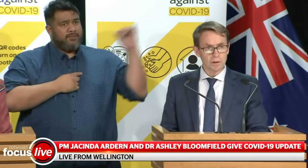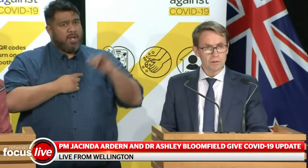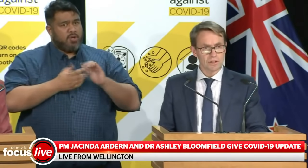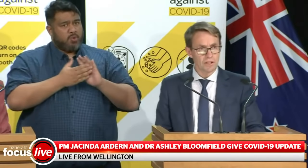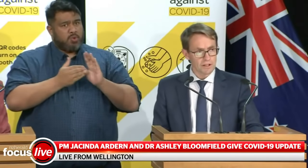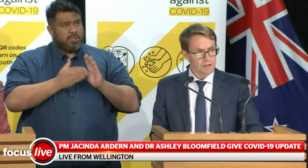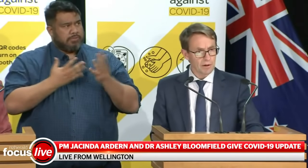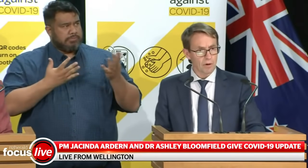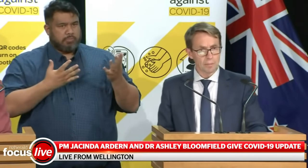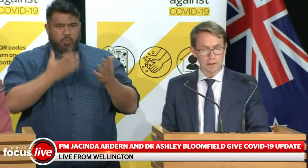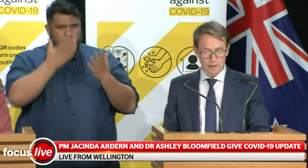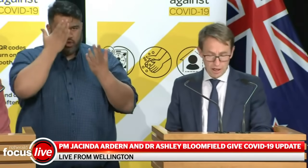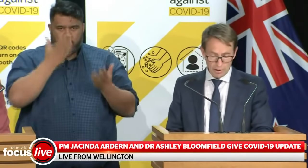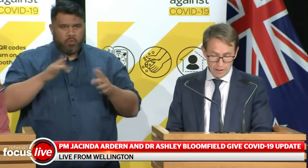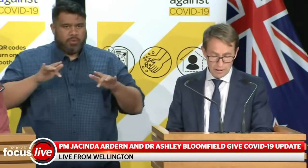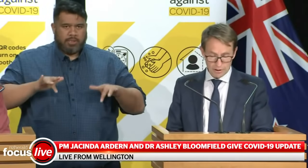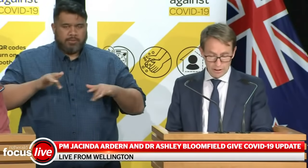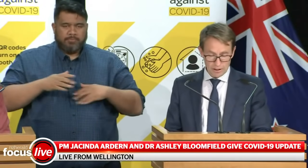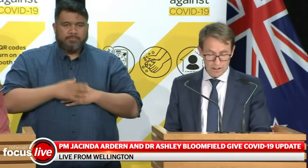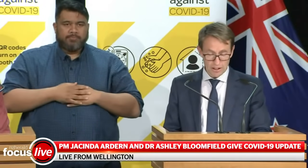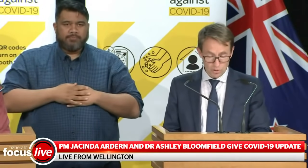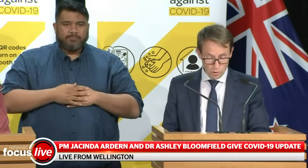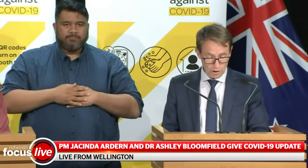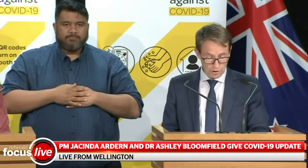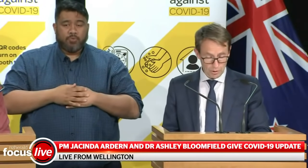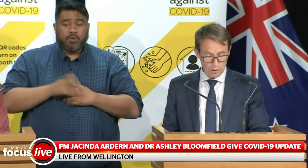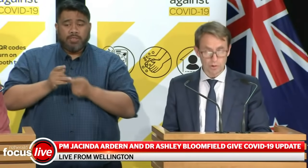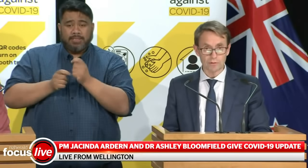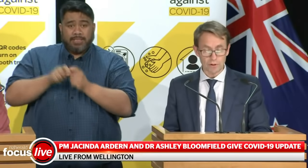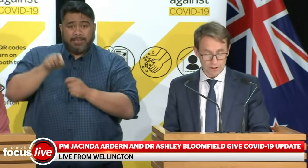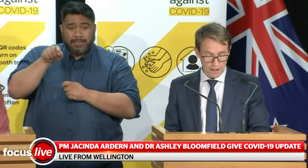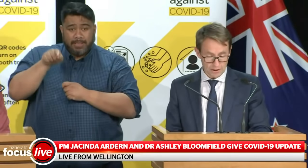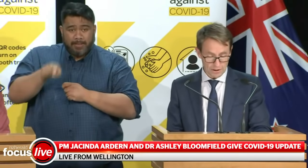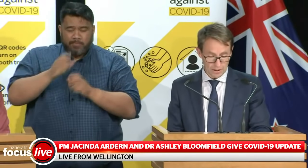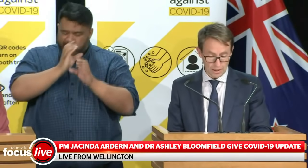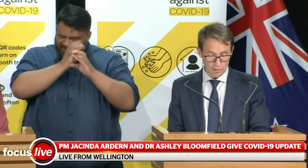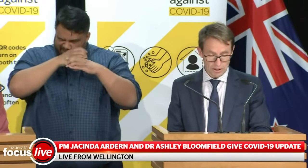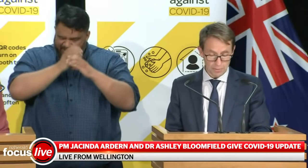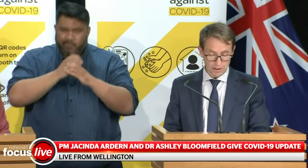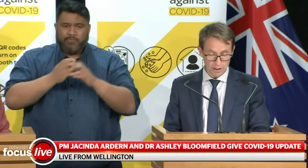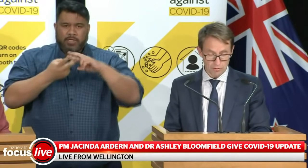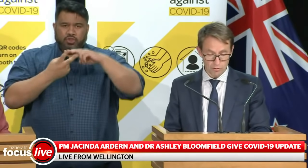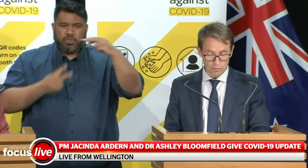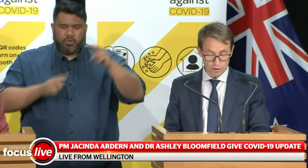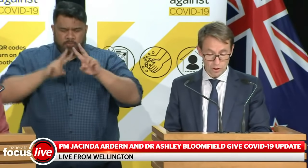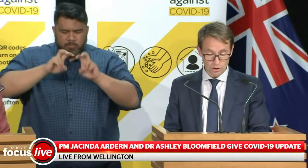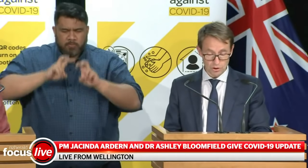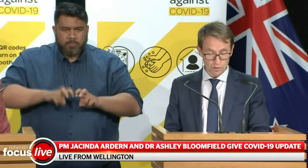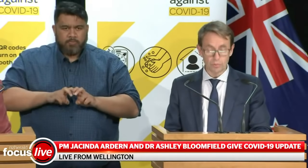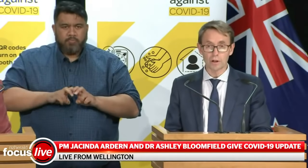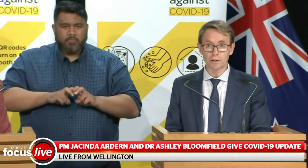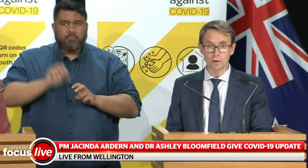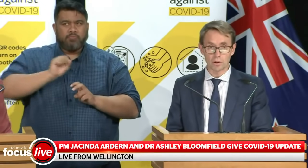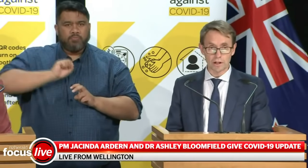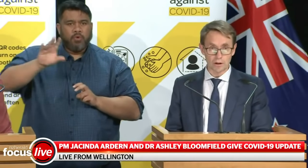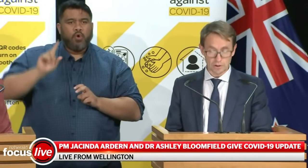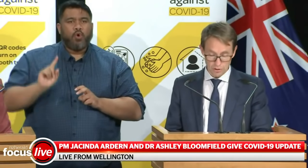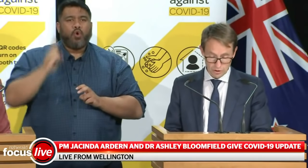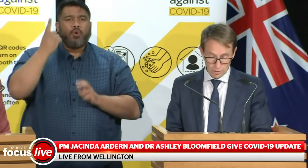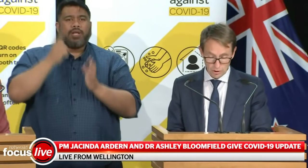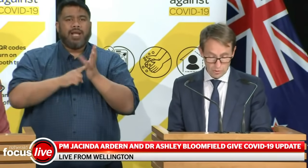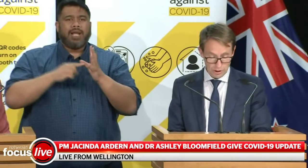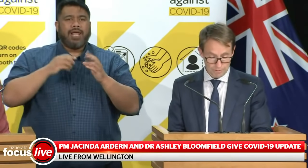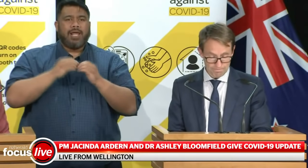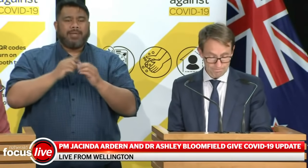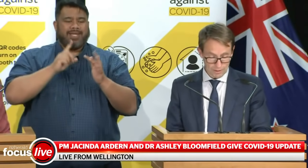genome sequencing is being rapidly carried out at ESR's Auckland laboratory for this case, and we expect to have the results through in the early hours